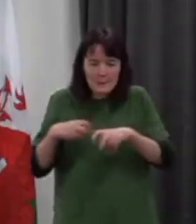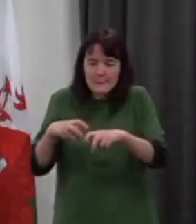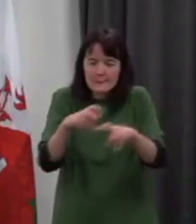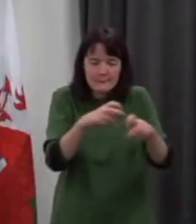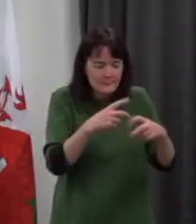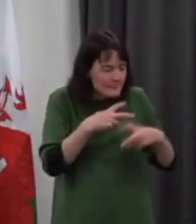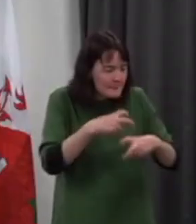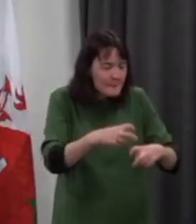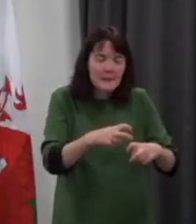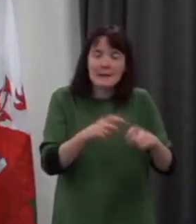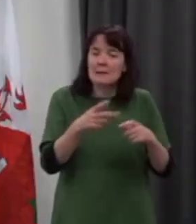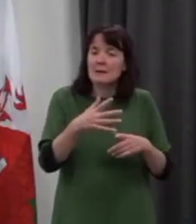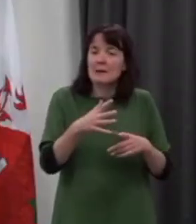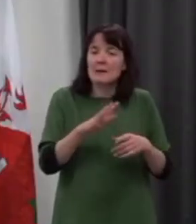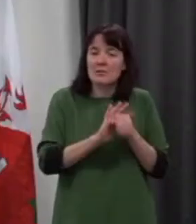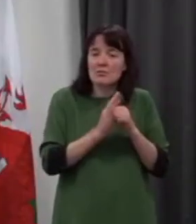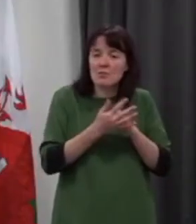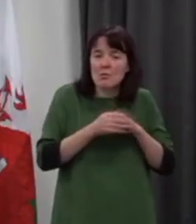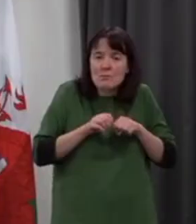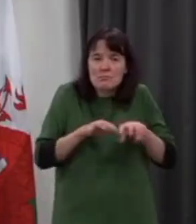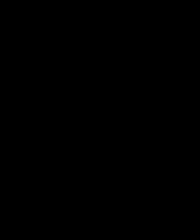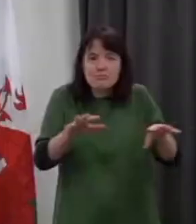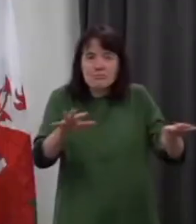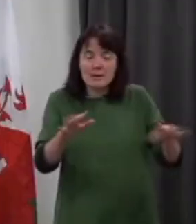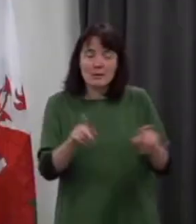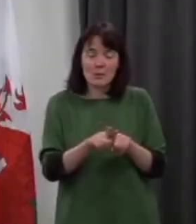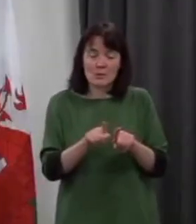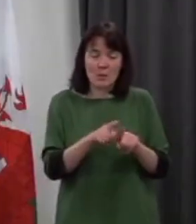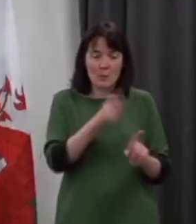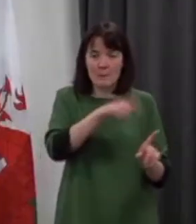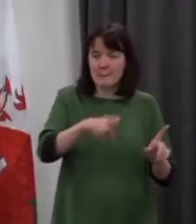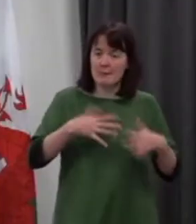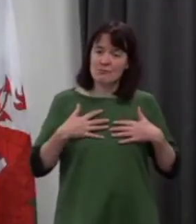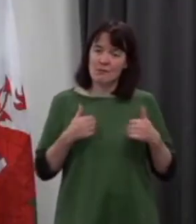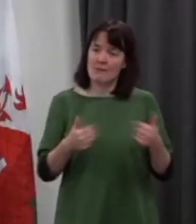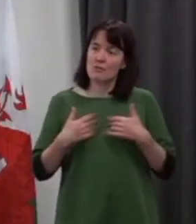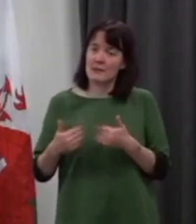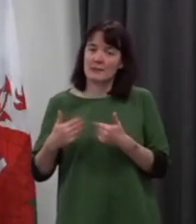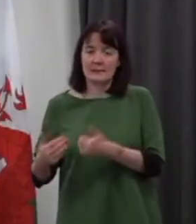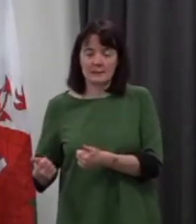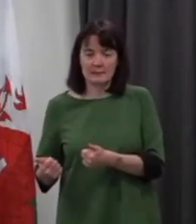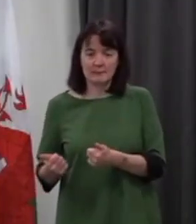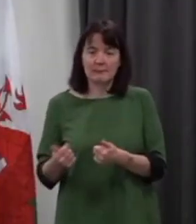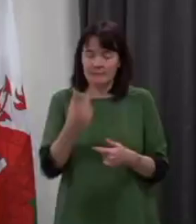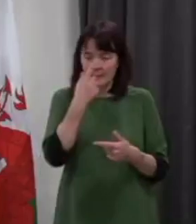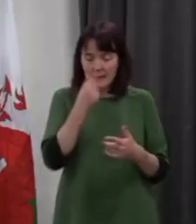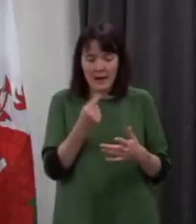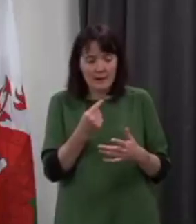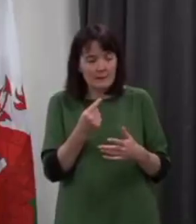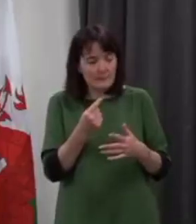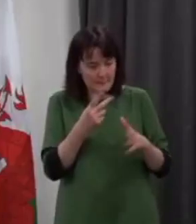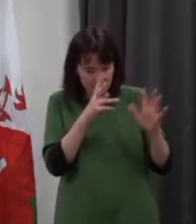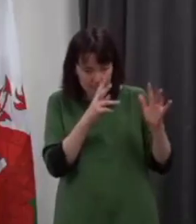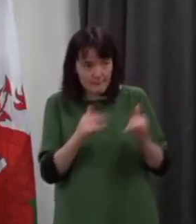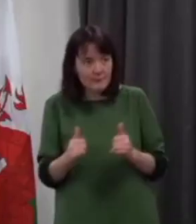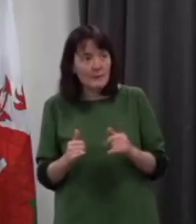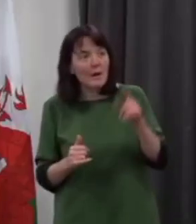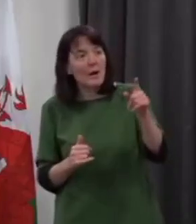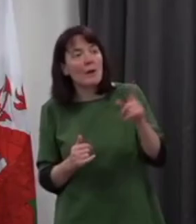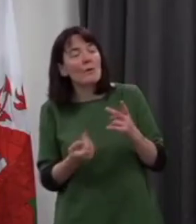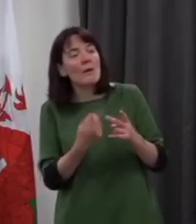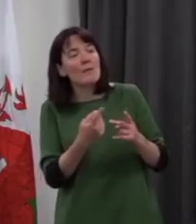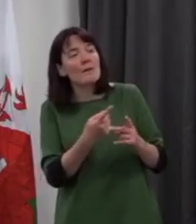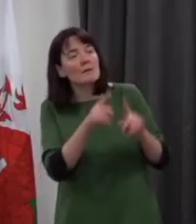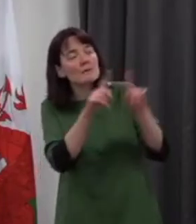which people are recovering. Are there any more questions on the screen, or is that it? On PPE